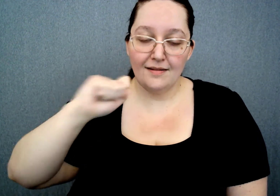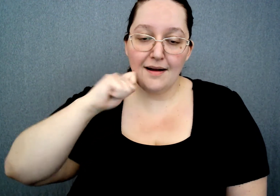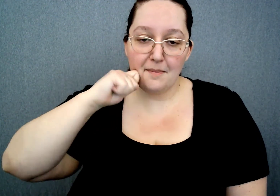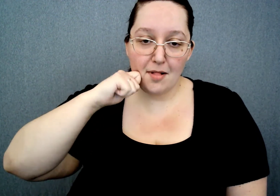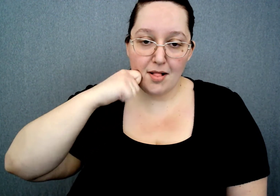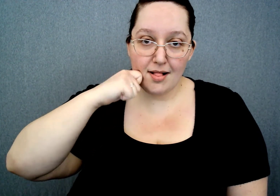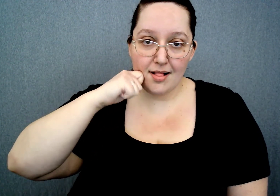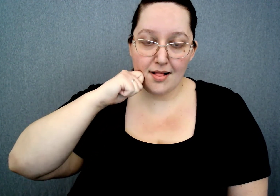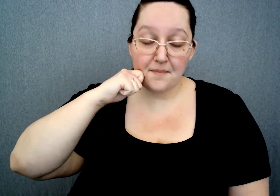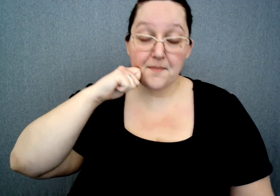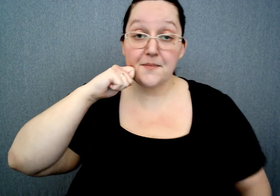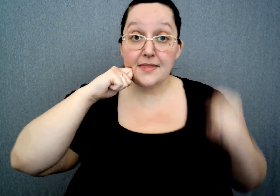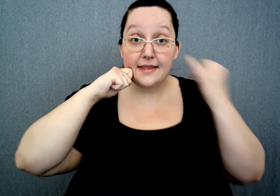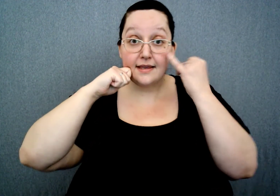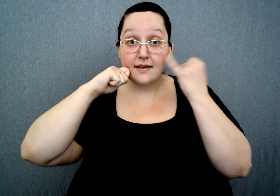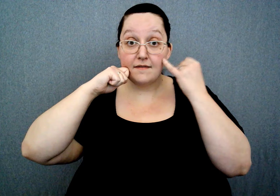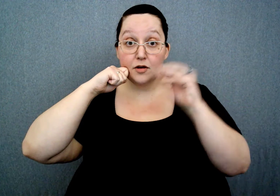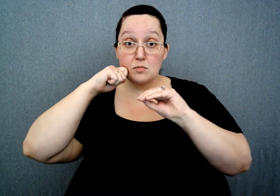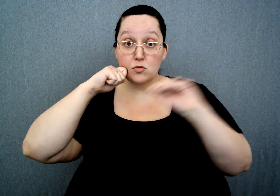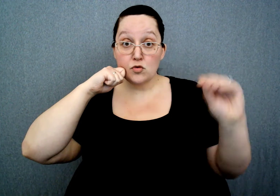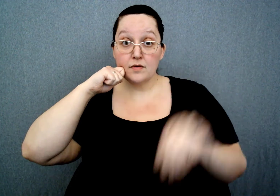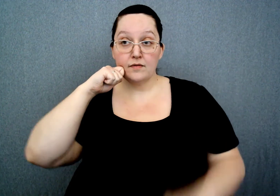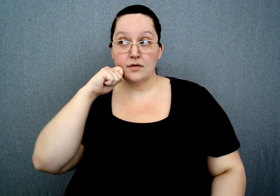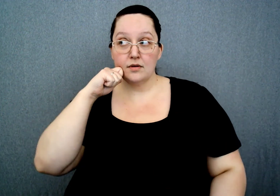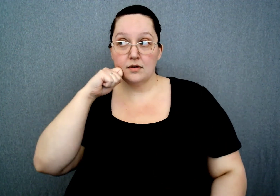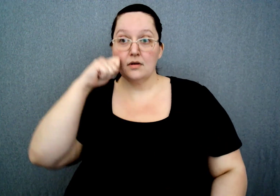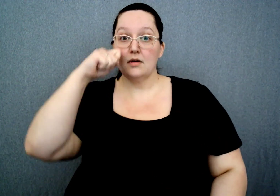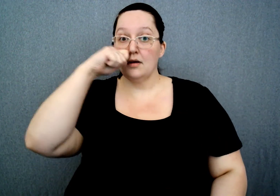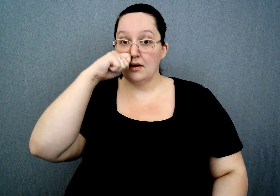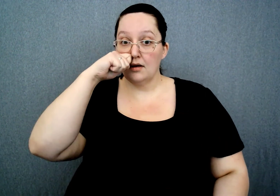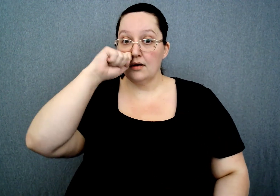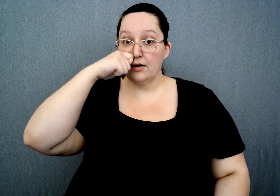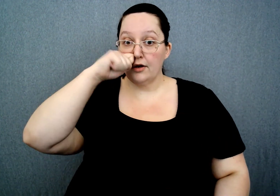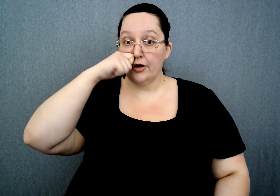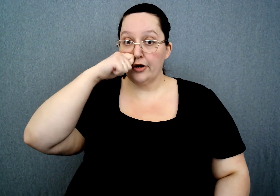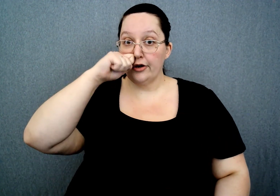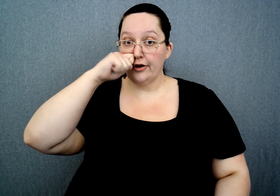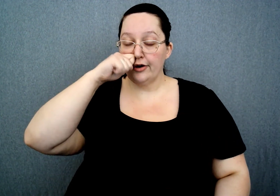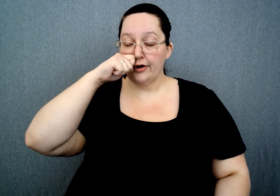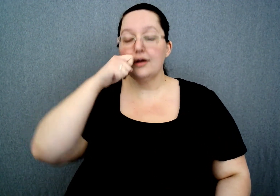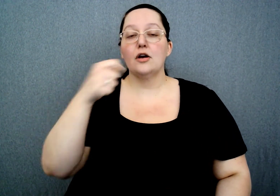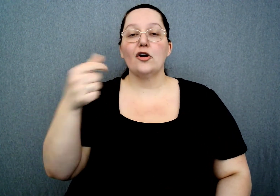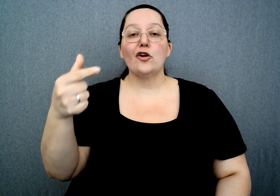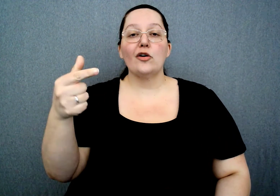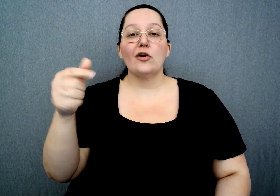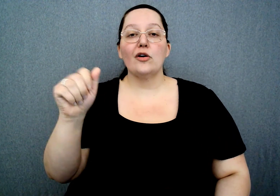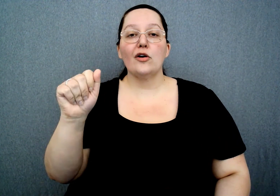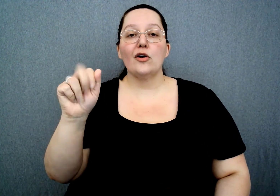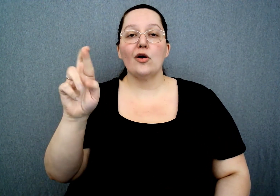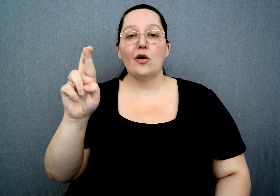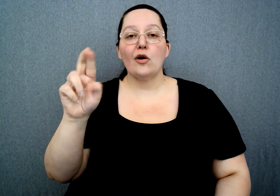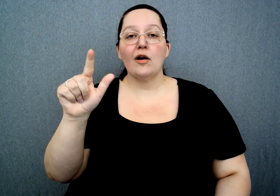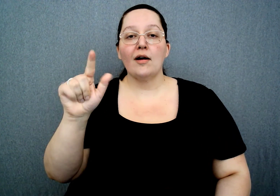thumb. Twist your knuckle at your mouth. But if you move this toward your nose, you are signing